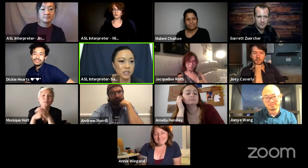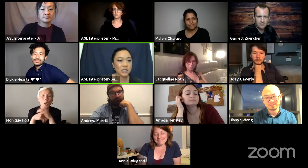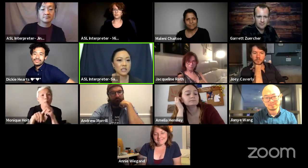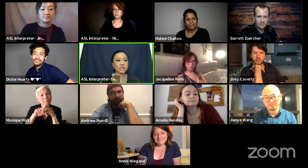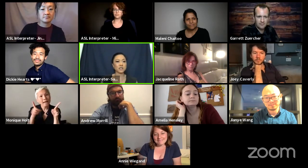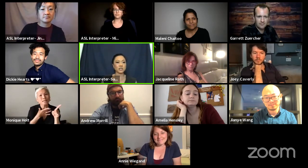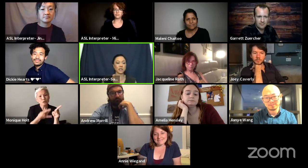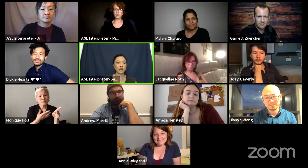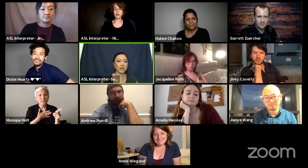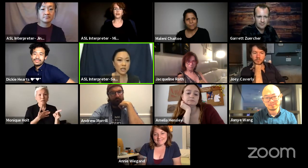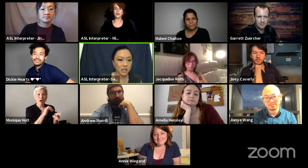resistance to